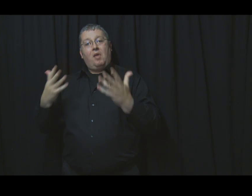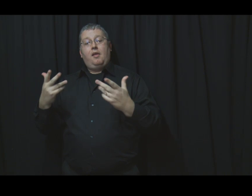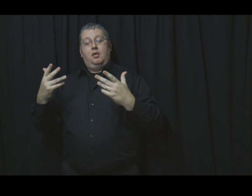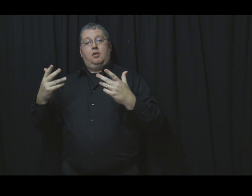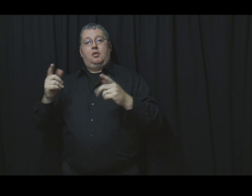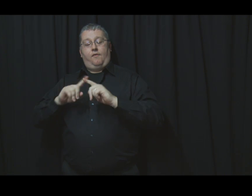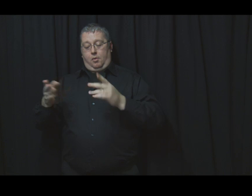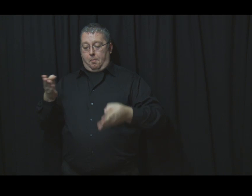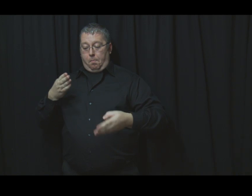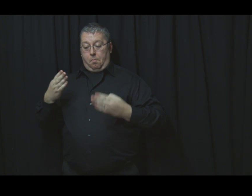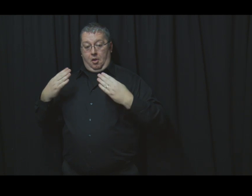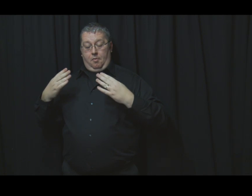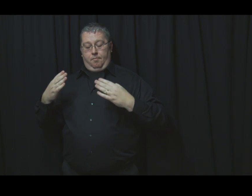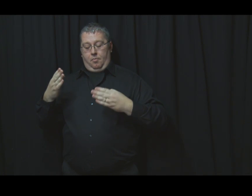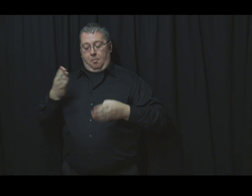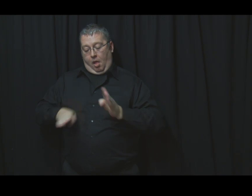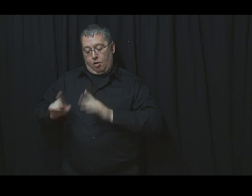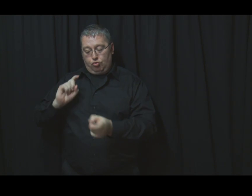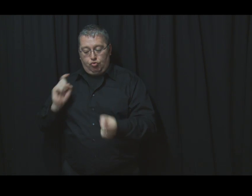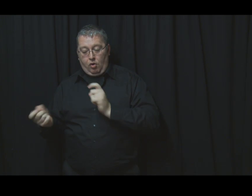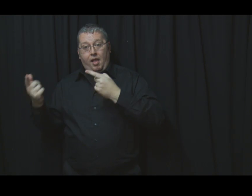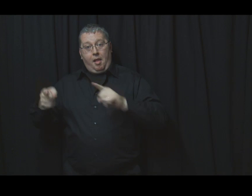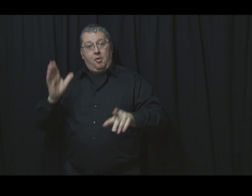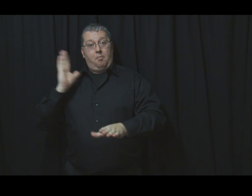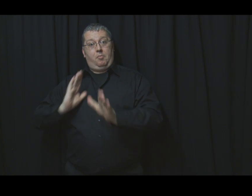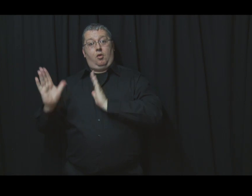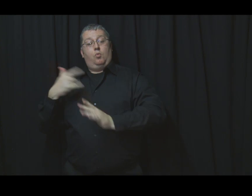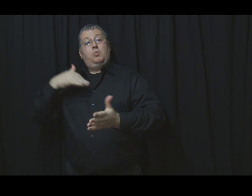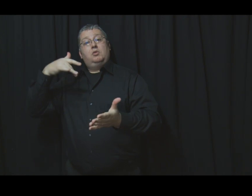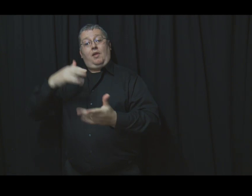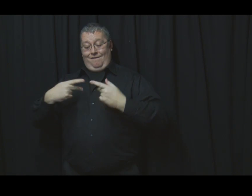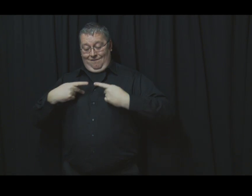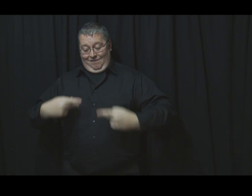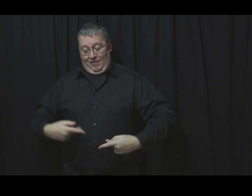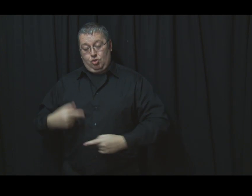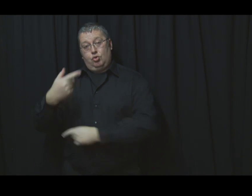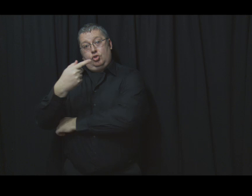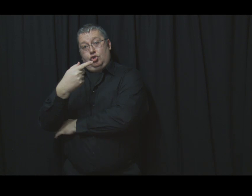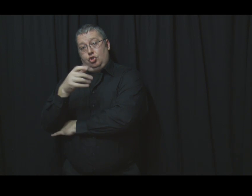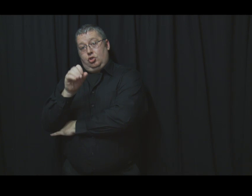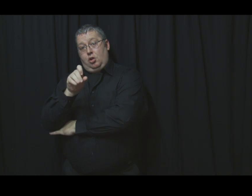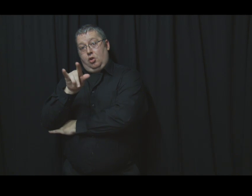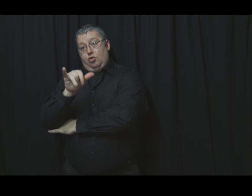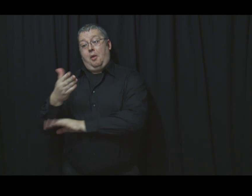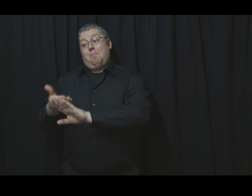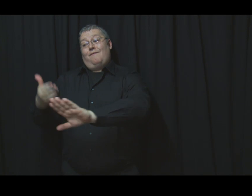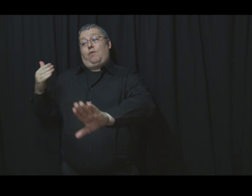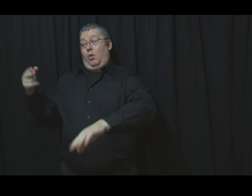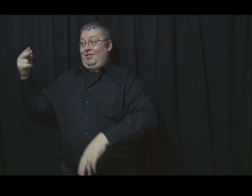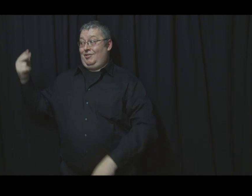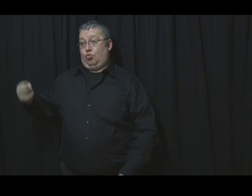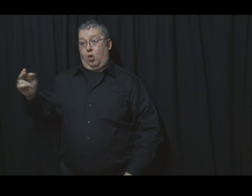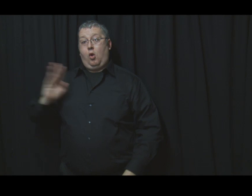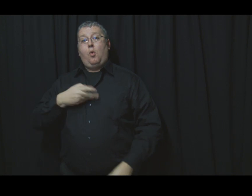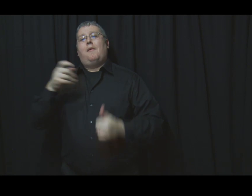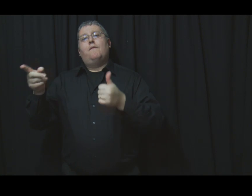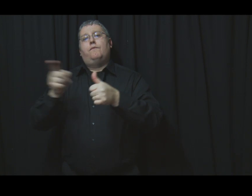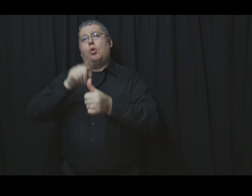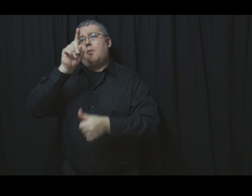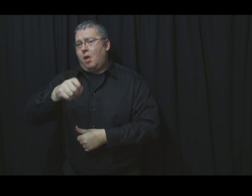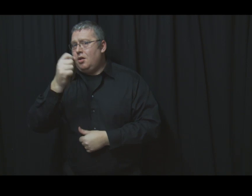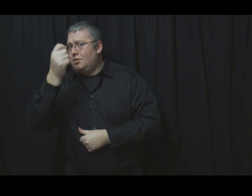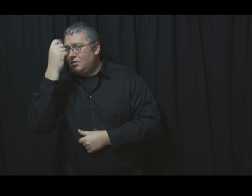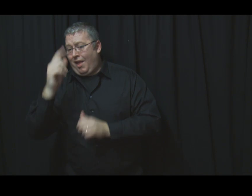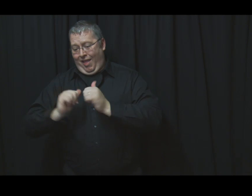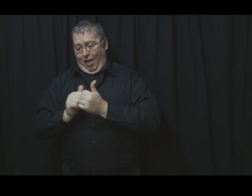biological changes that have occurred in the past. We study physical geology before historical geology because we first must understand how